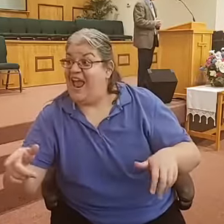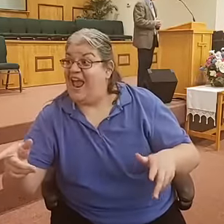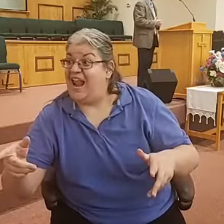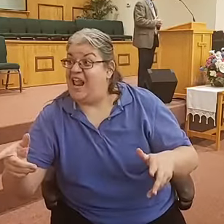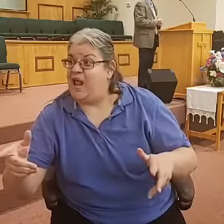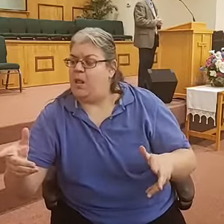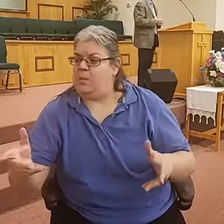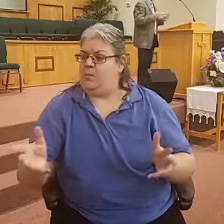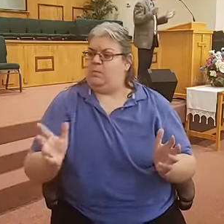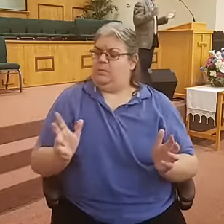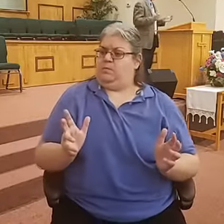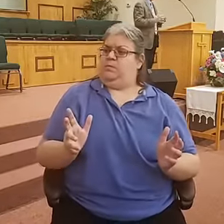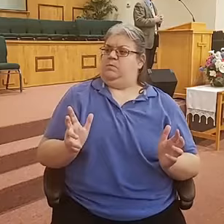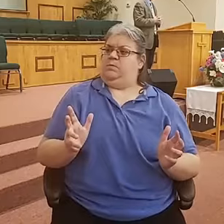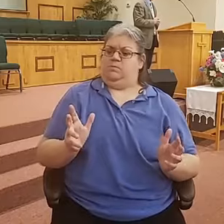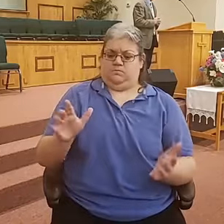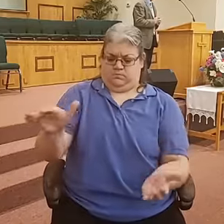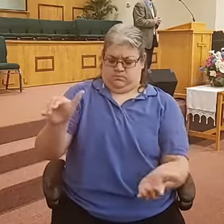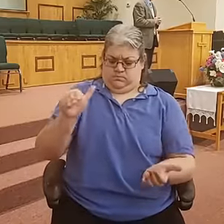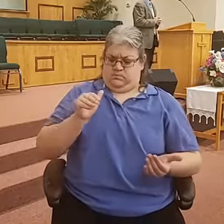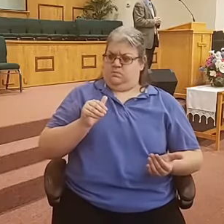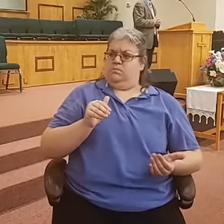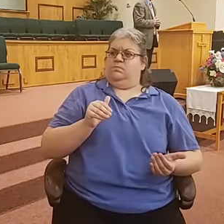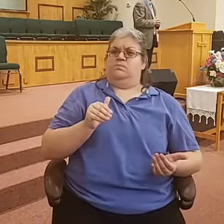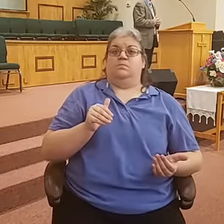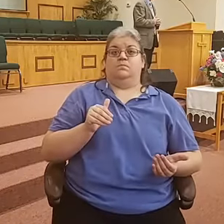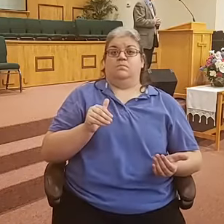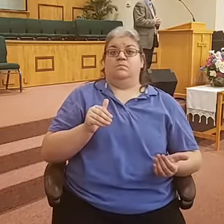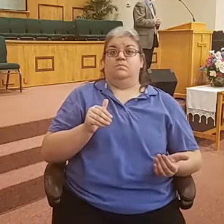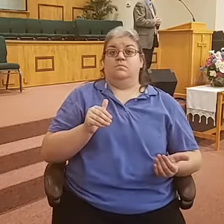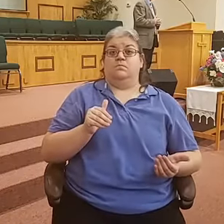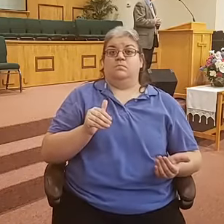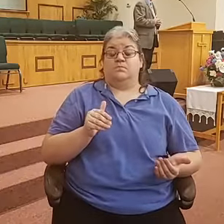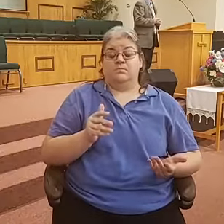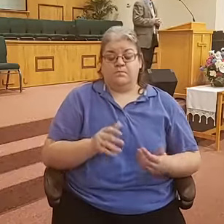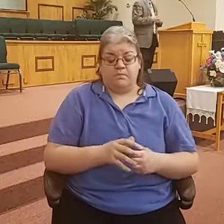we looked at the difference of perspective, and we've looked at the